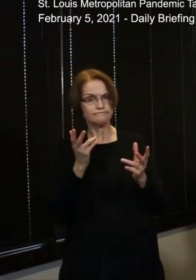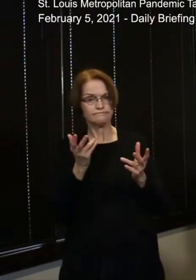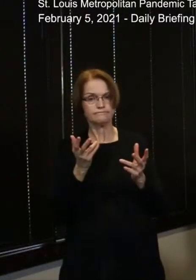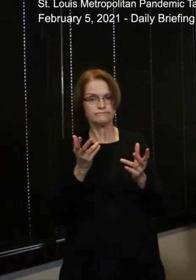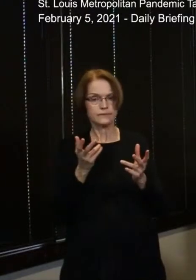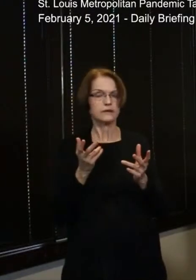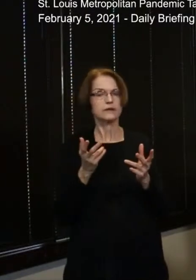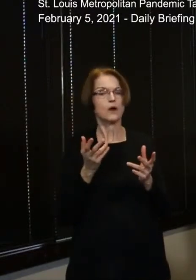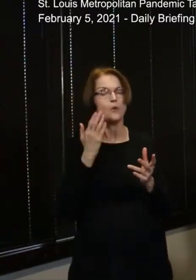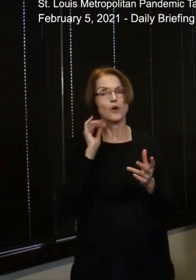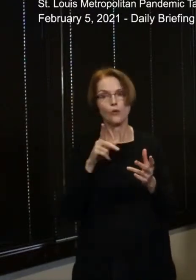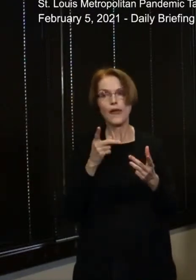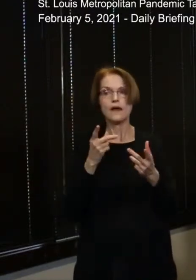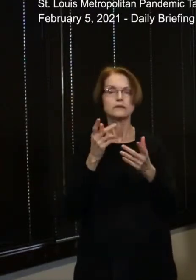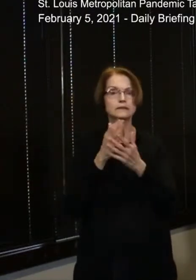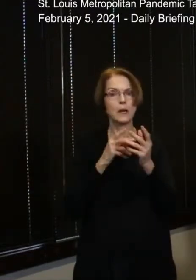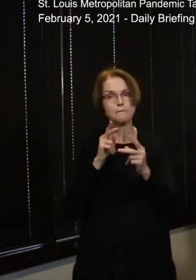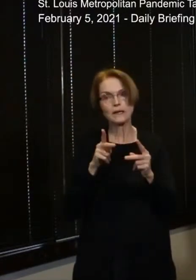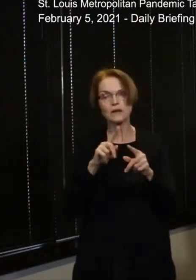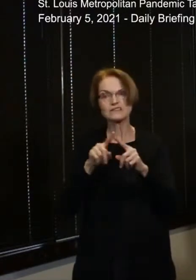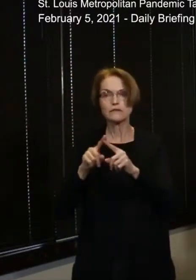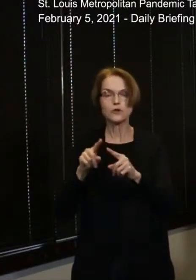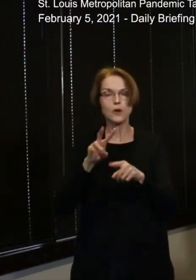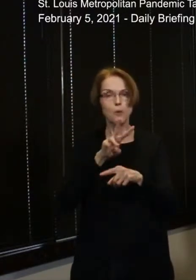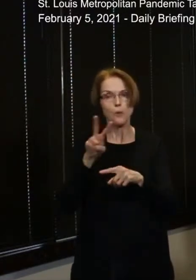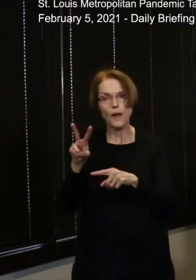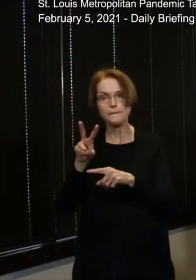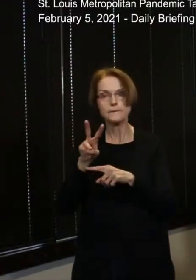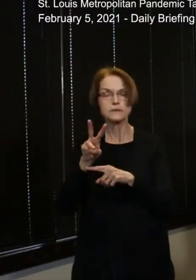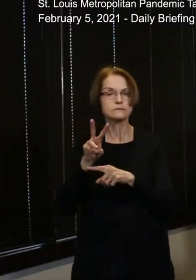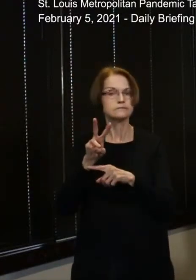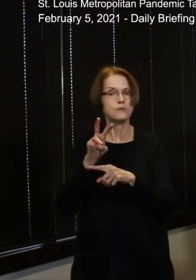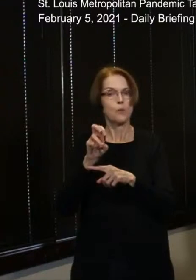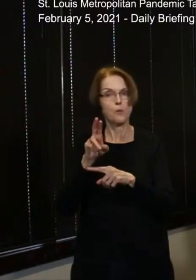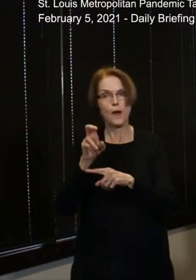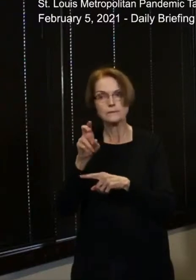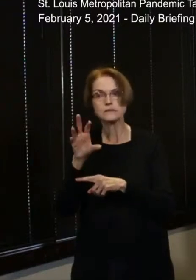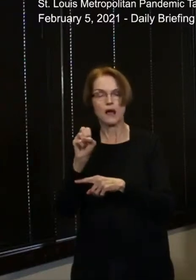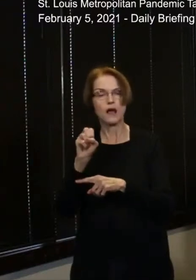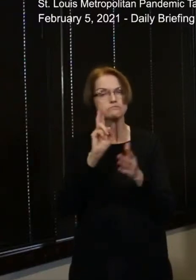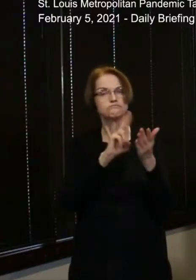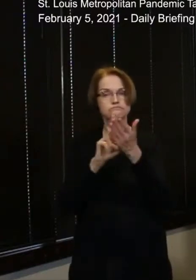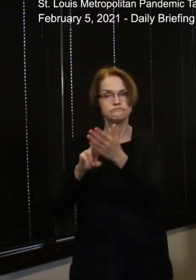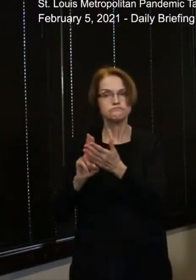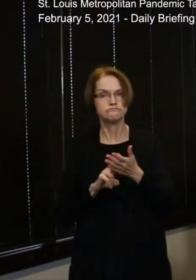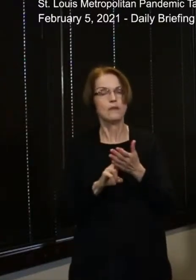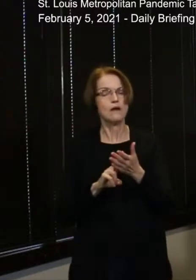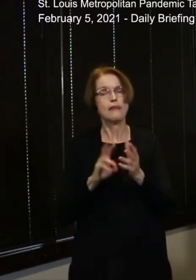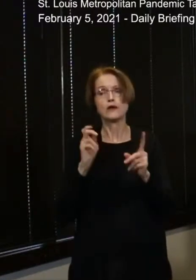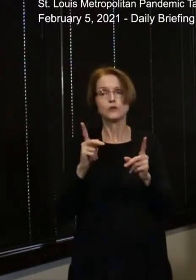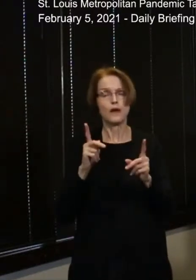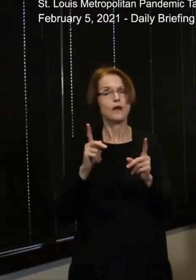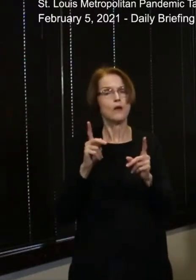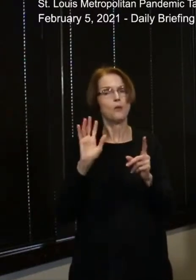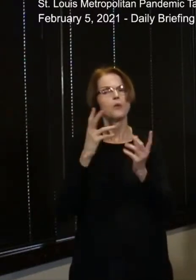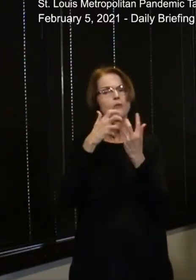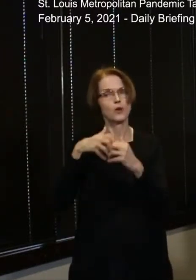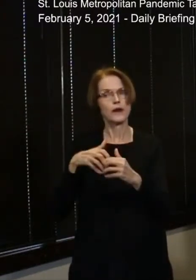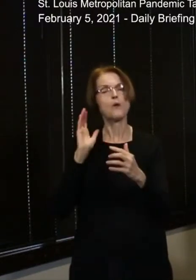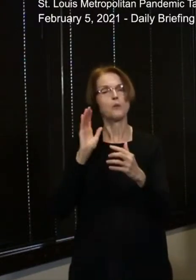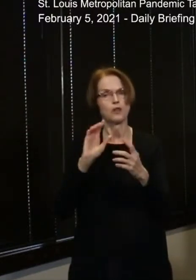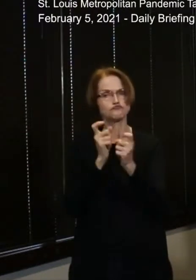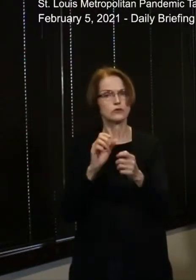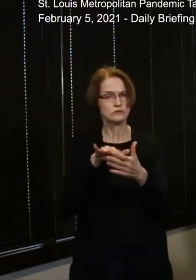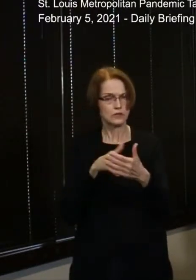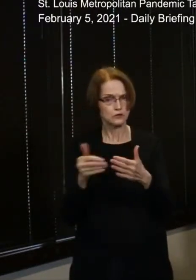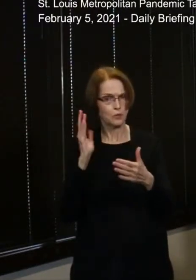up on multiple different websites, and that's okay. We'll eventually figure that out, and we'll be able to adjust our scheduling. But it's